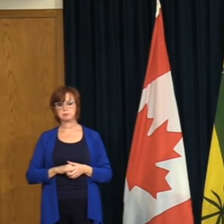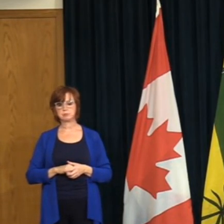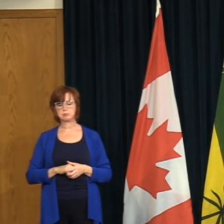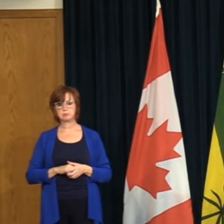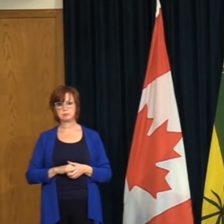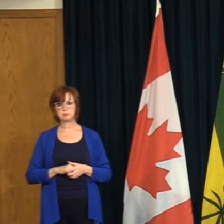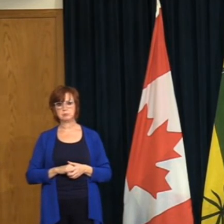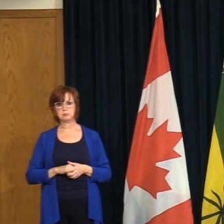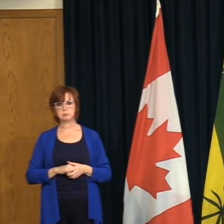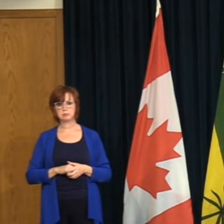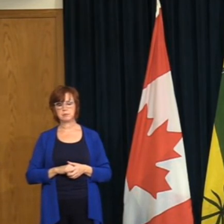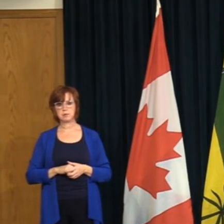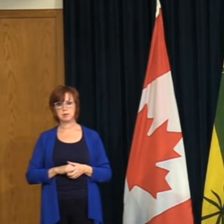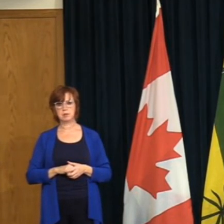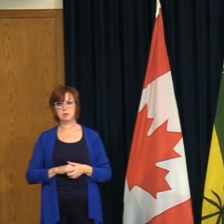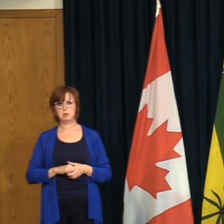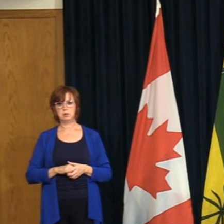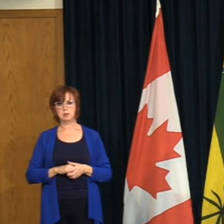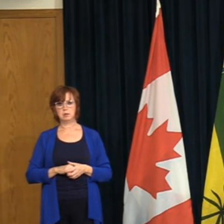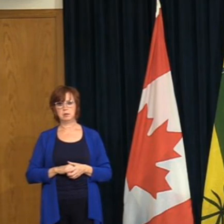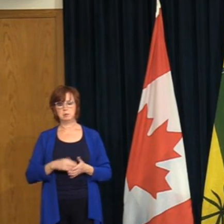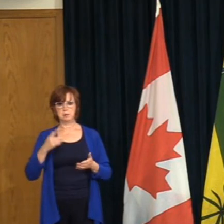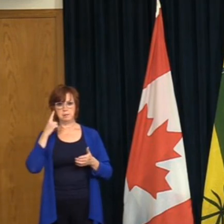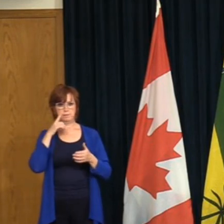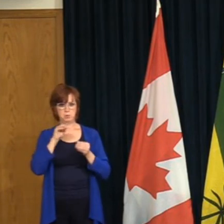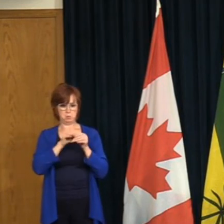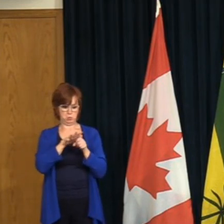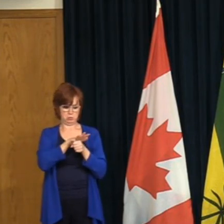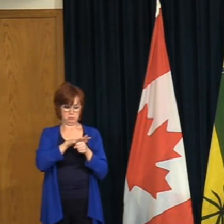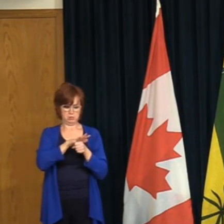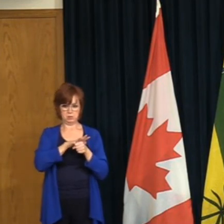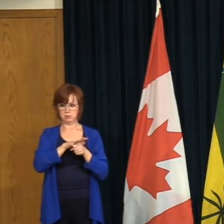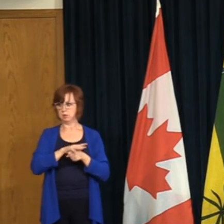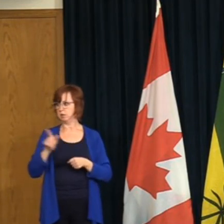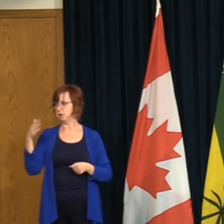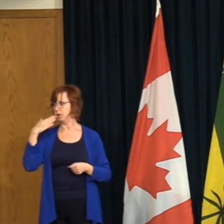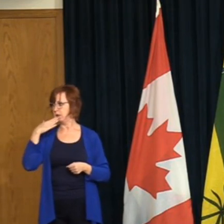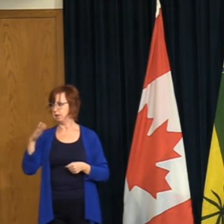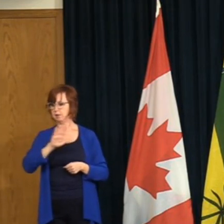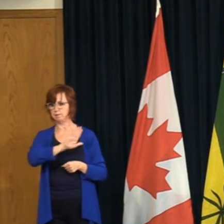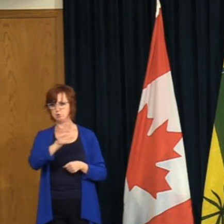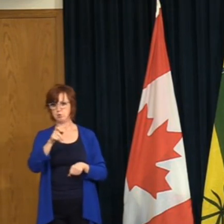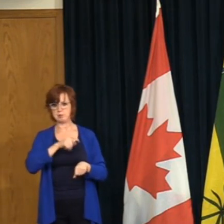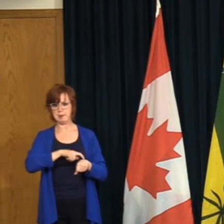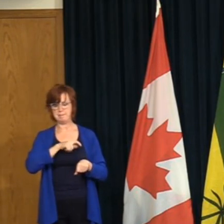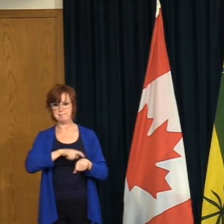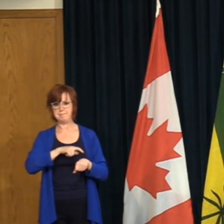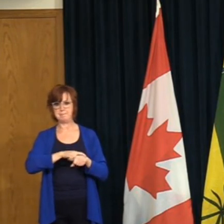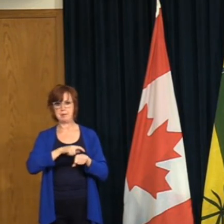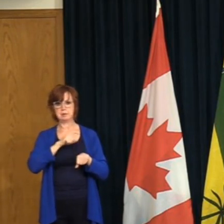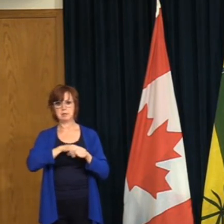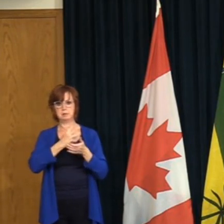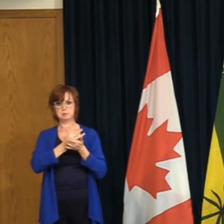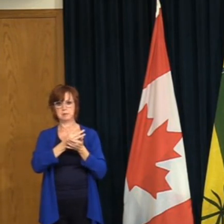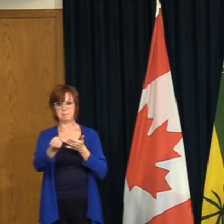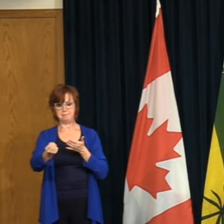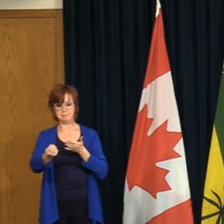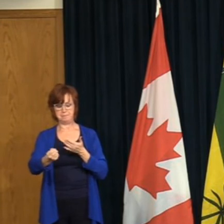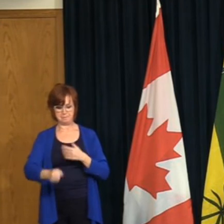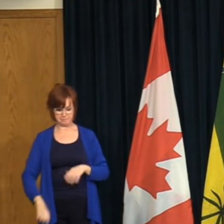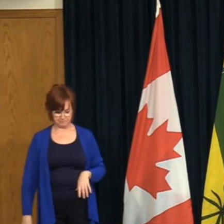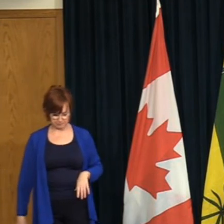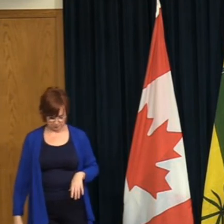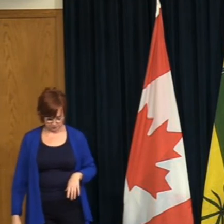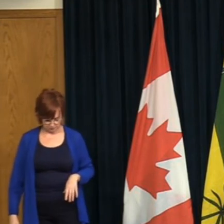smaller geography or more broadly. So, Thank you all for taking the time to join us. That concludes today's conference.